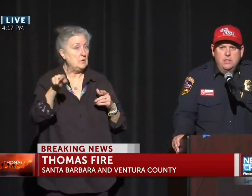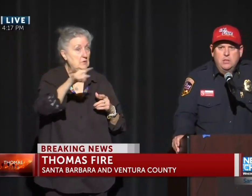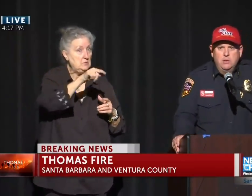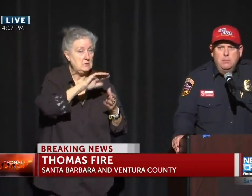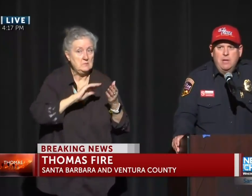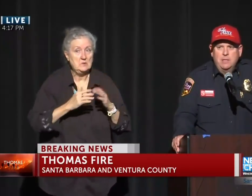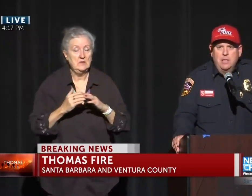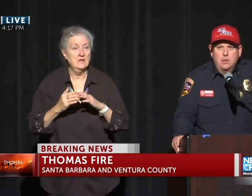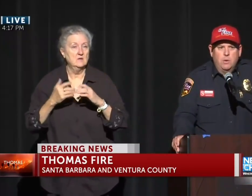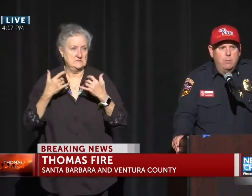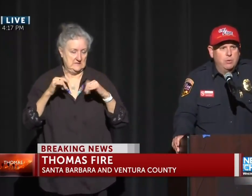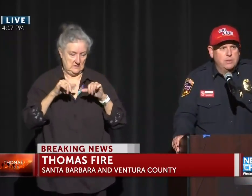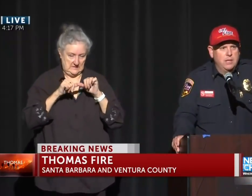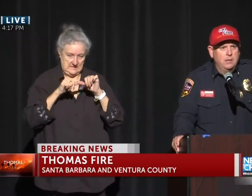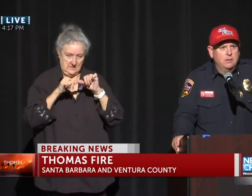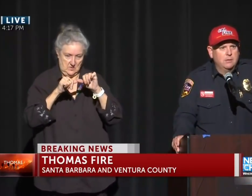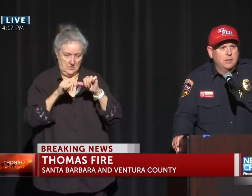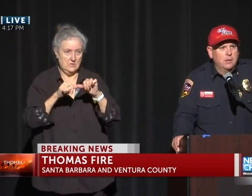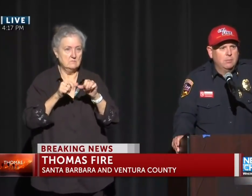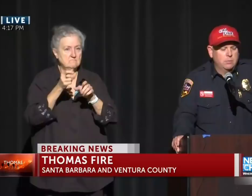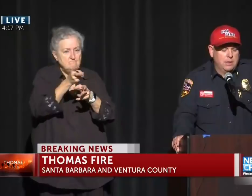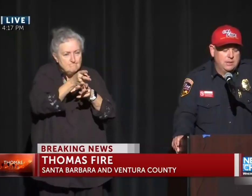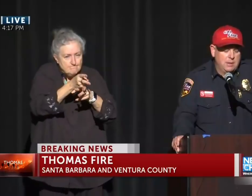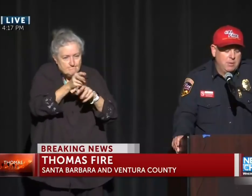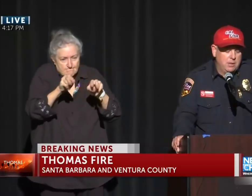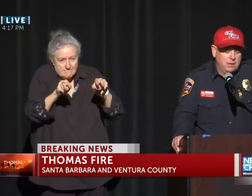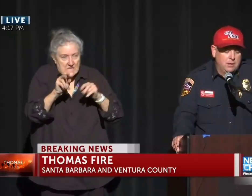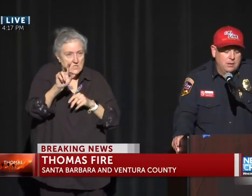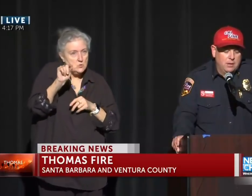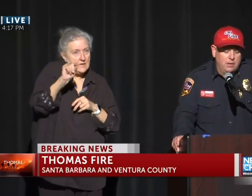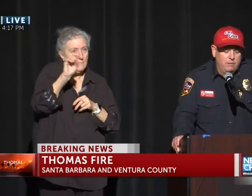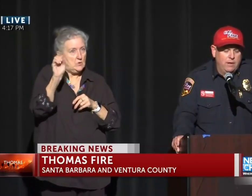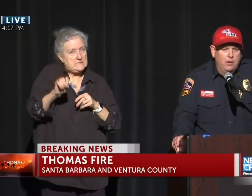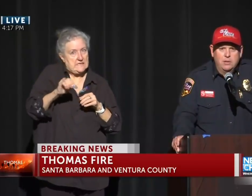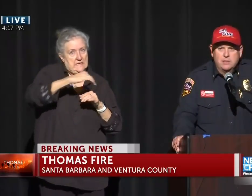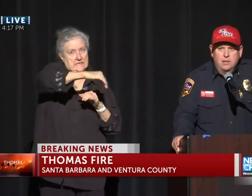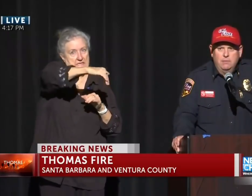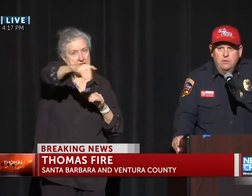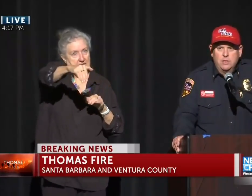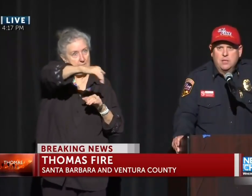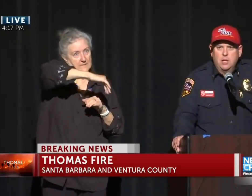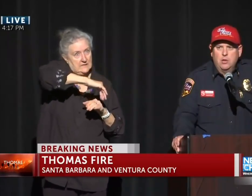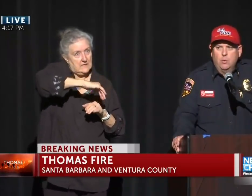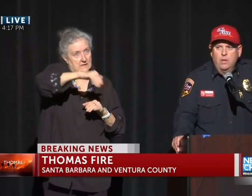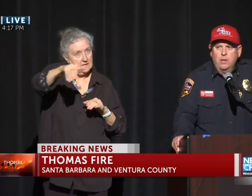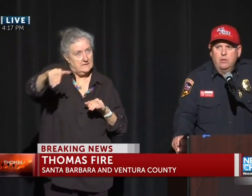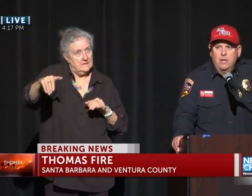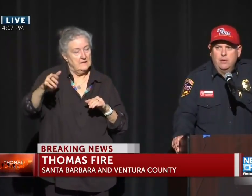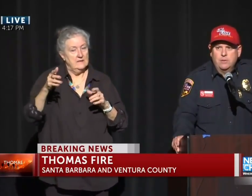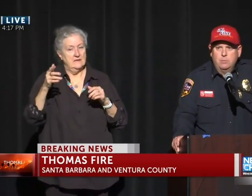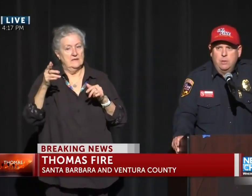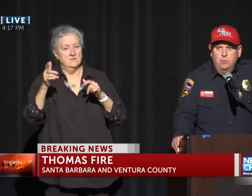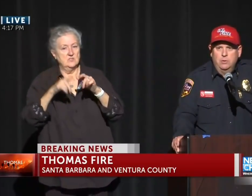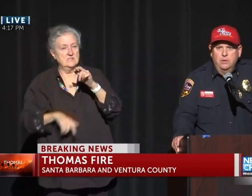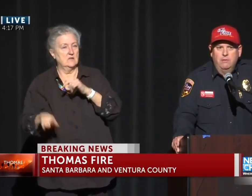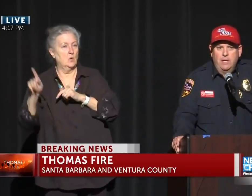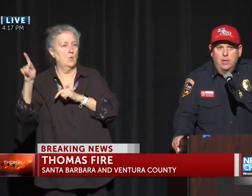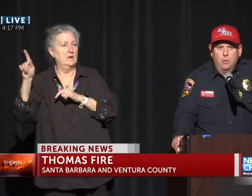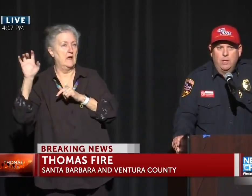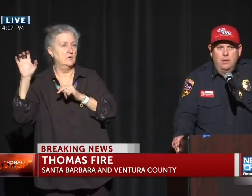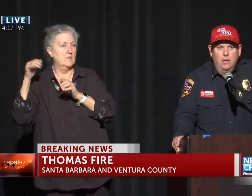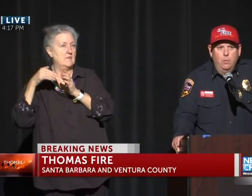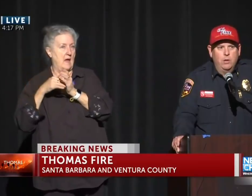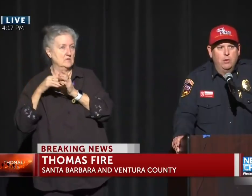We still continue to maintain a 20% containment on the fire and still have just under 100,000